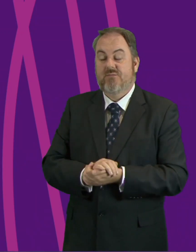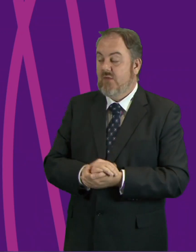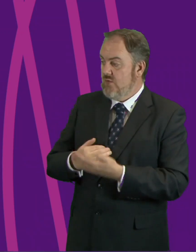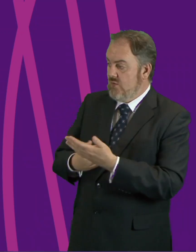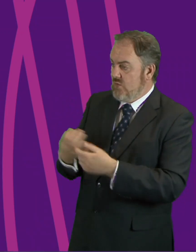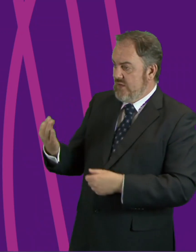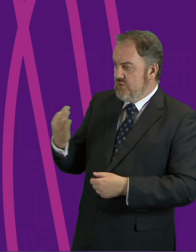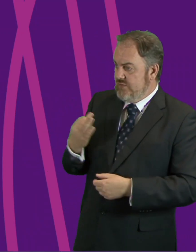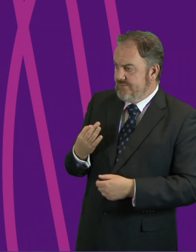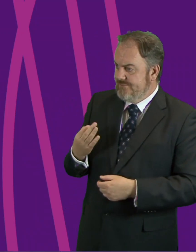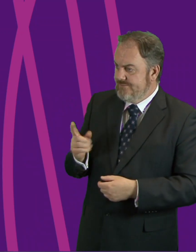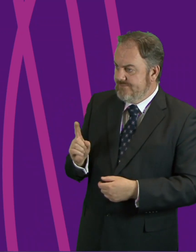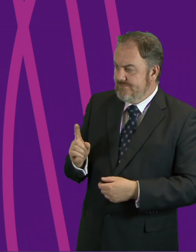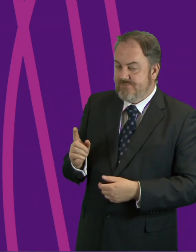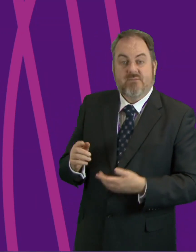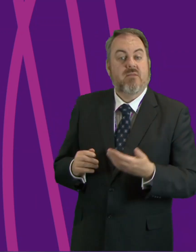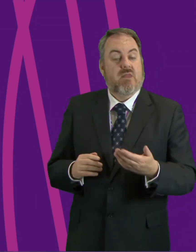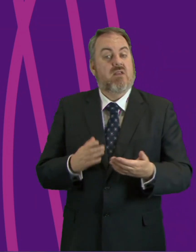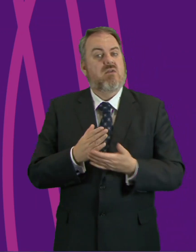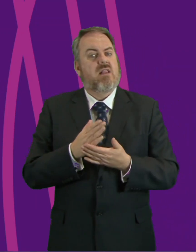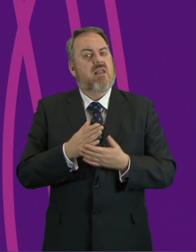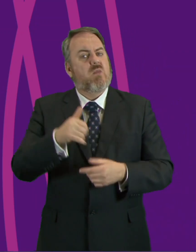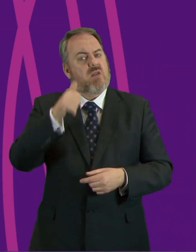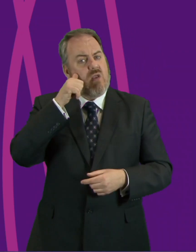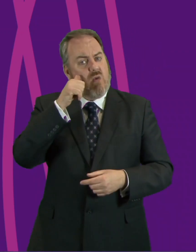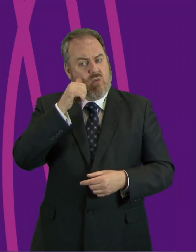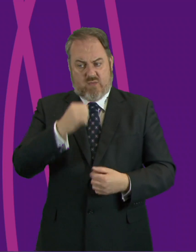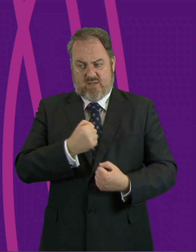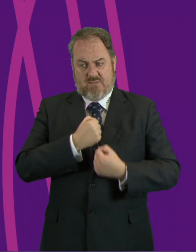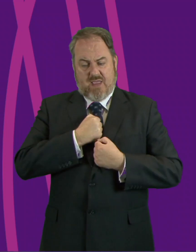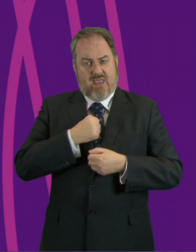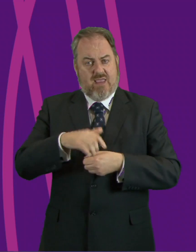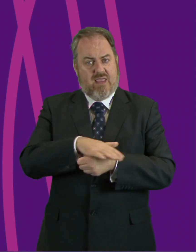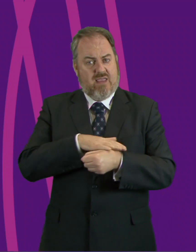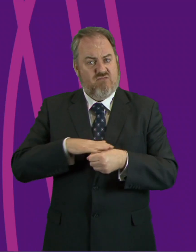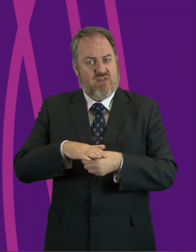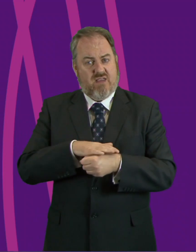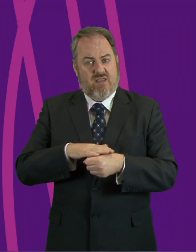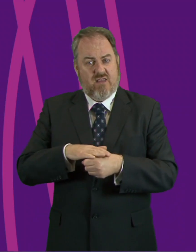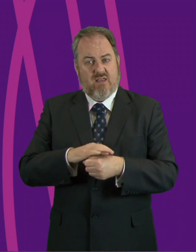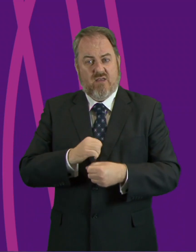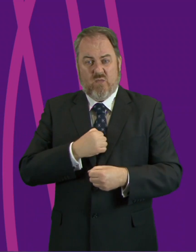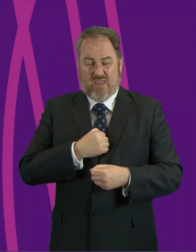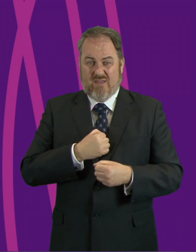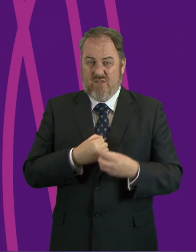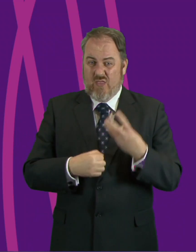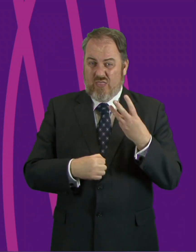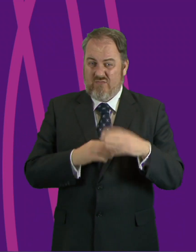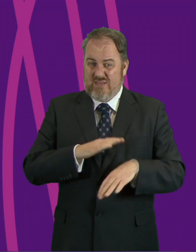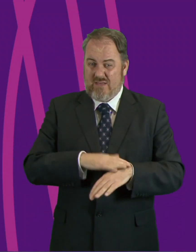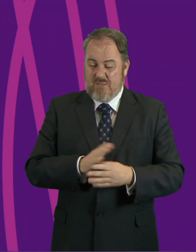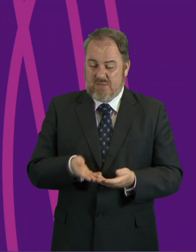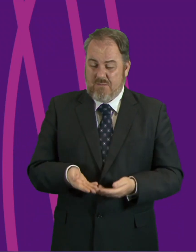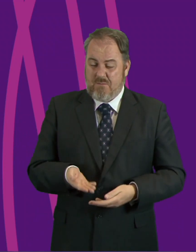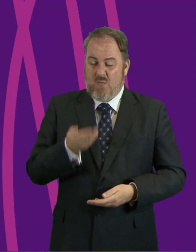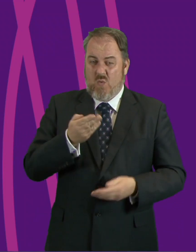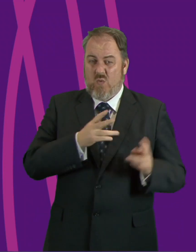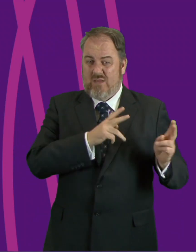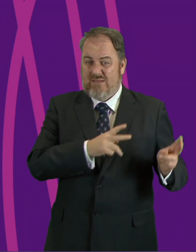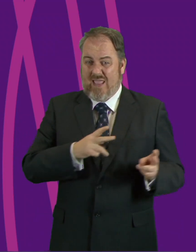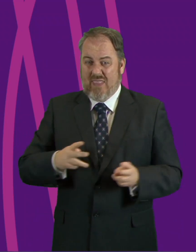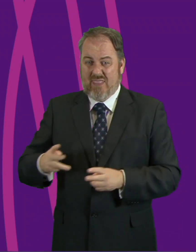First Minister will be aware that in my community we've got 3 times more the level of deaths than any other part of